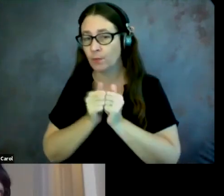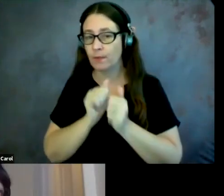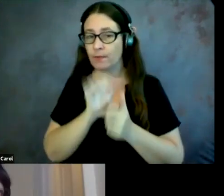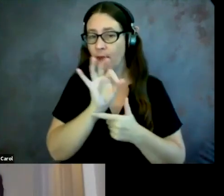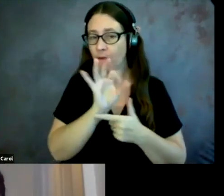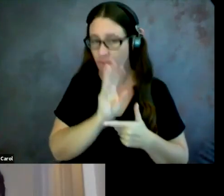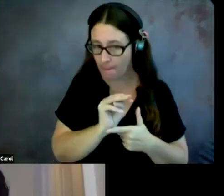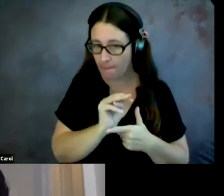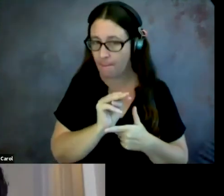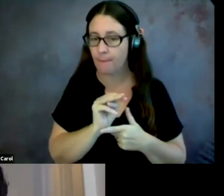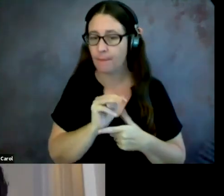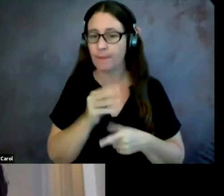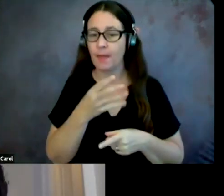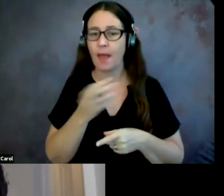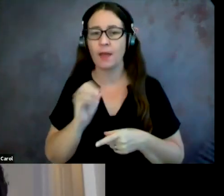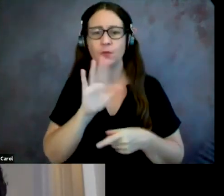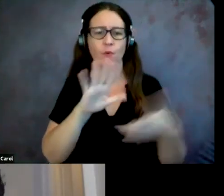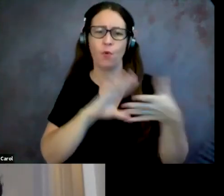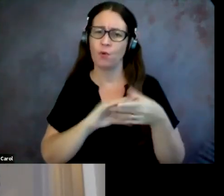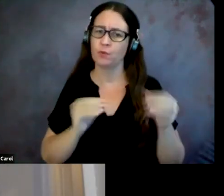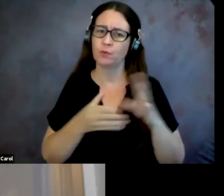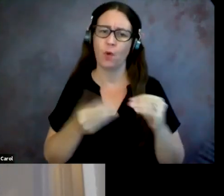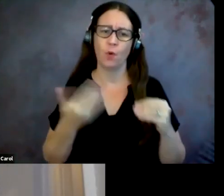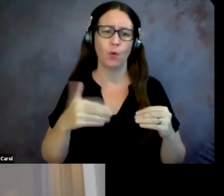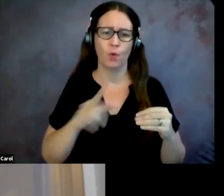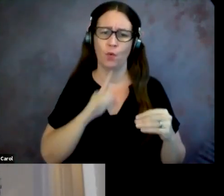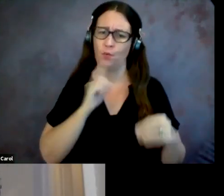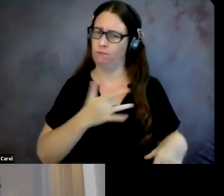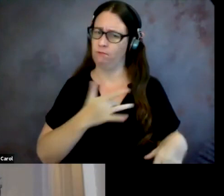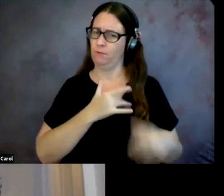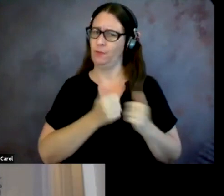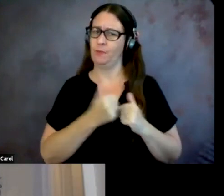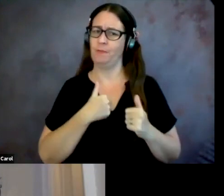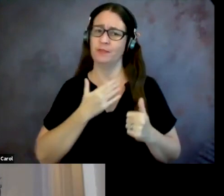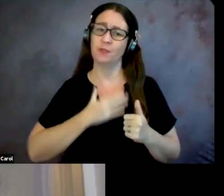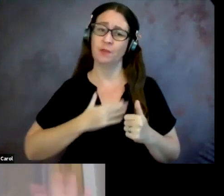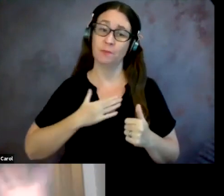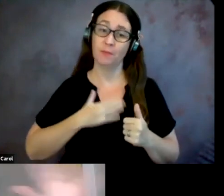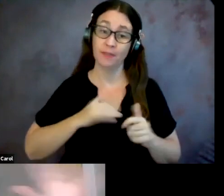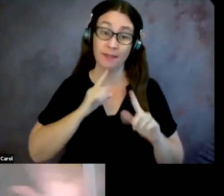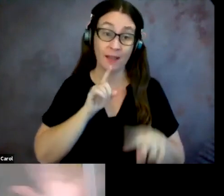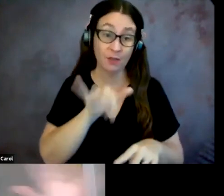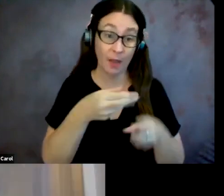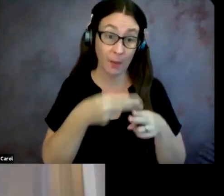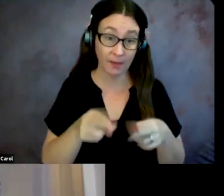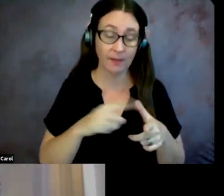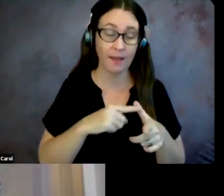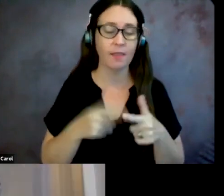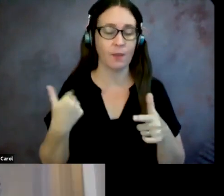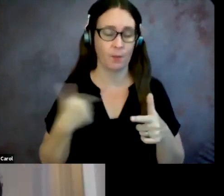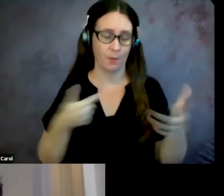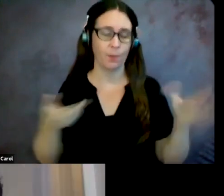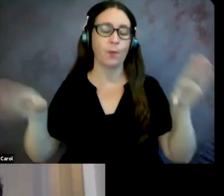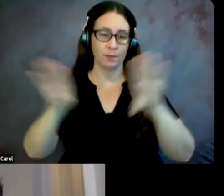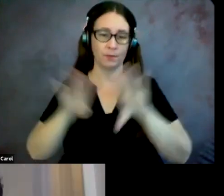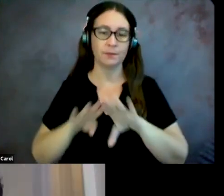And your story really resonated with me. So if you can answer that quickly, and then we'll close up.